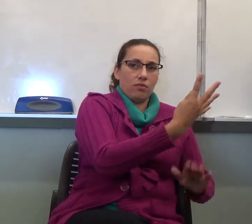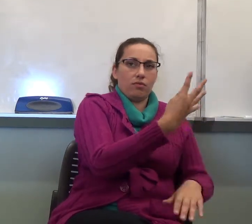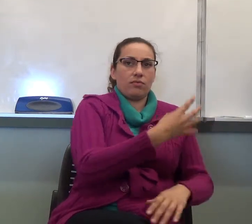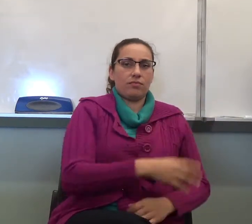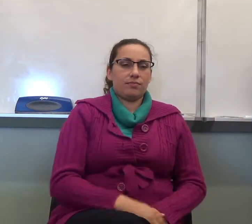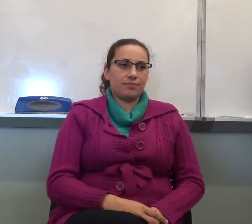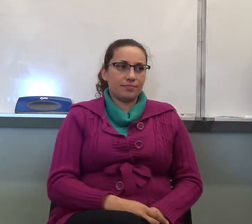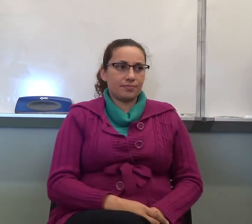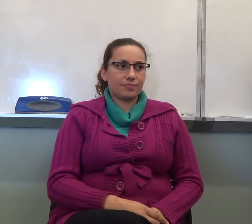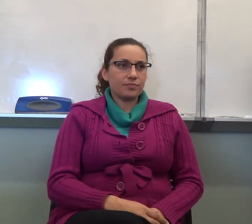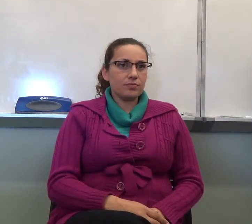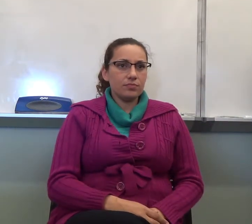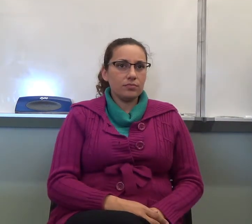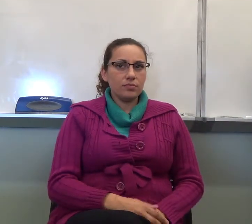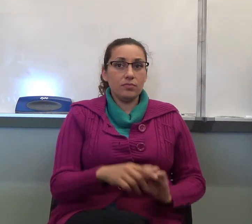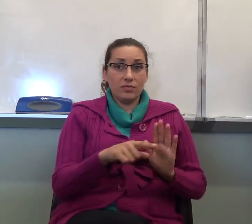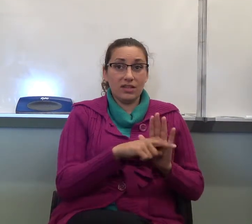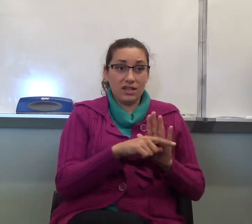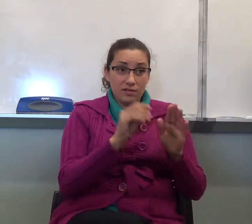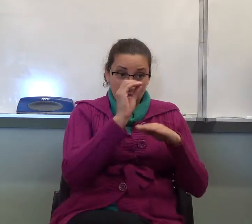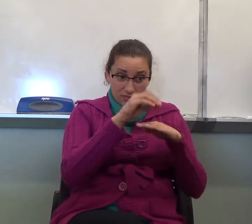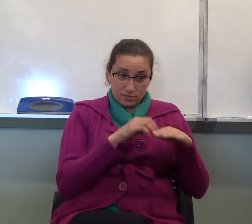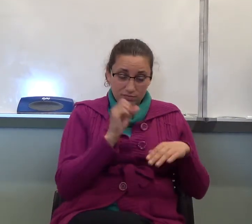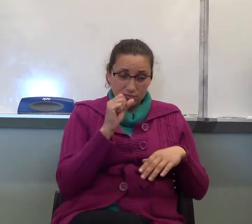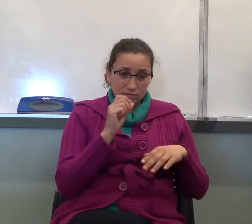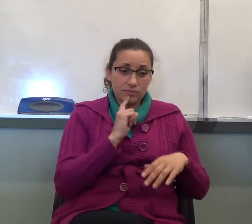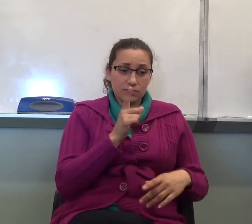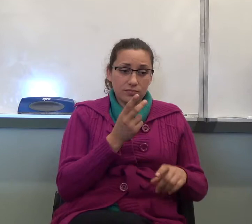Now, can we put negative fractions on? Sure.